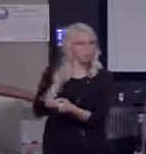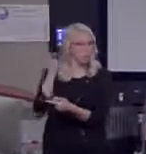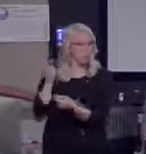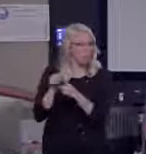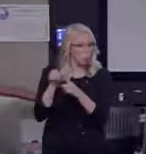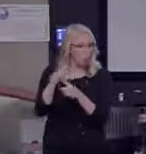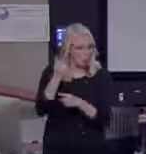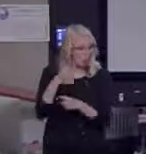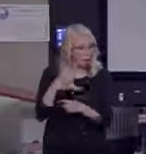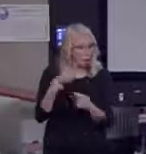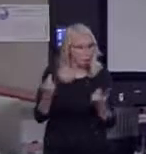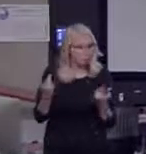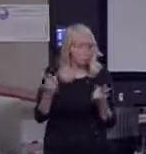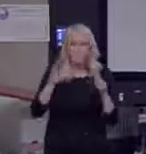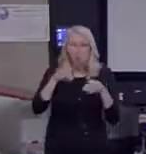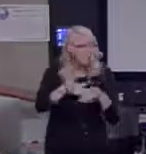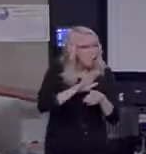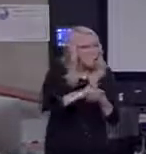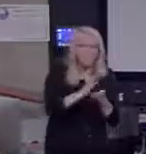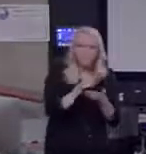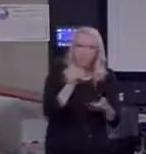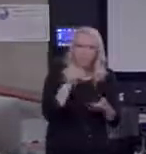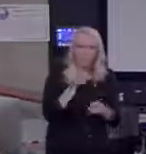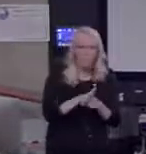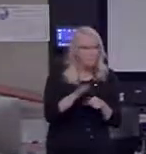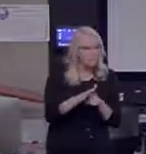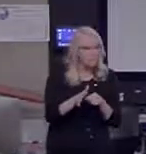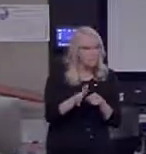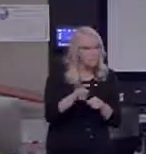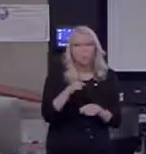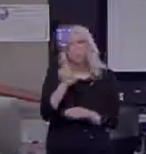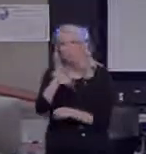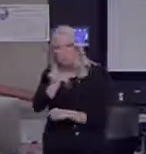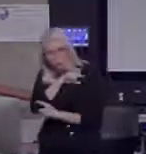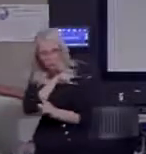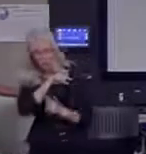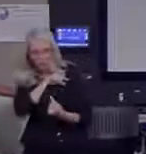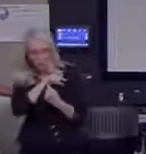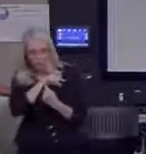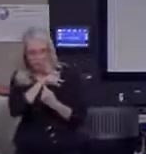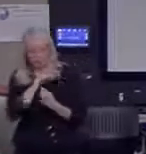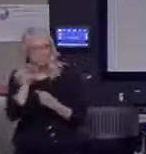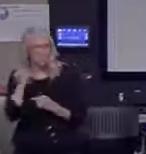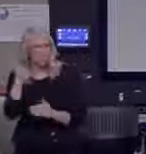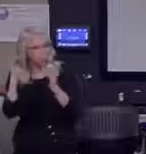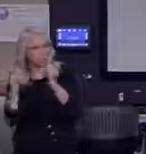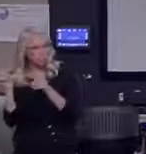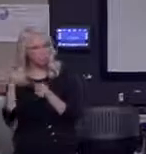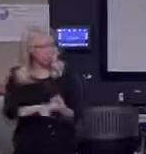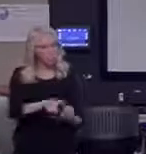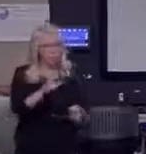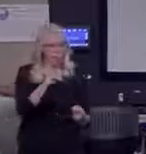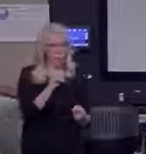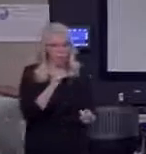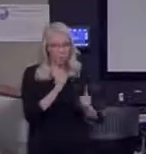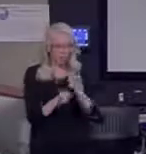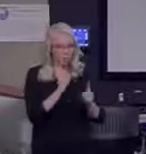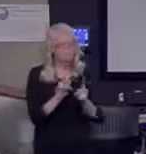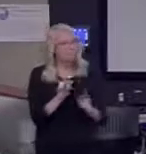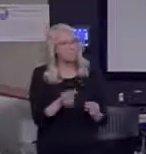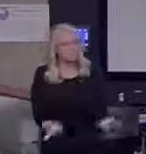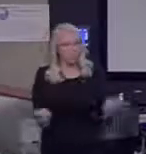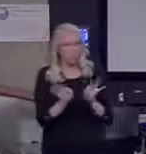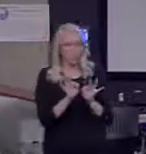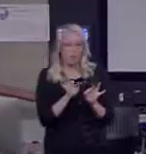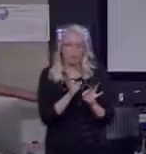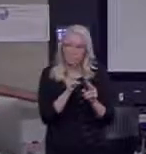on quantity is not enough. The quality of the adult-child conversation matters, and matters a